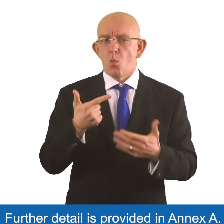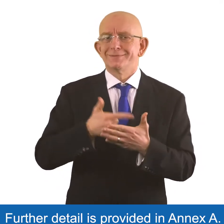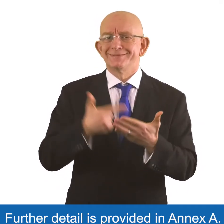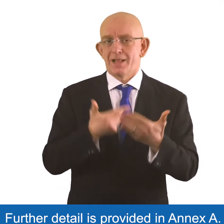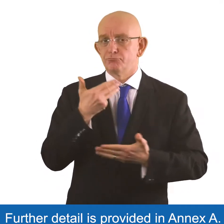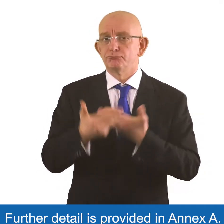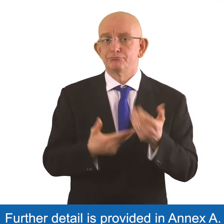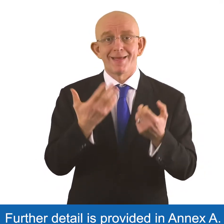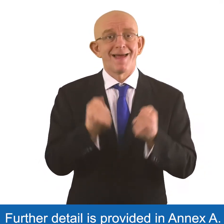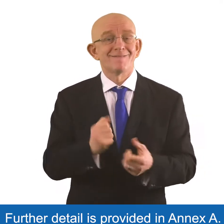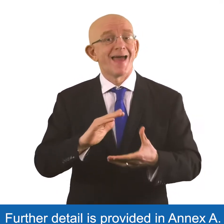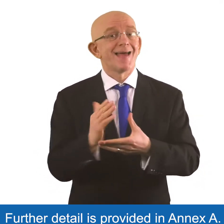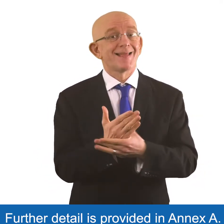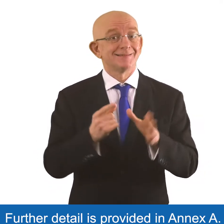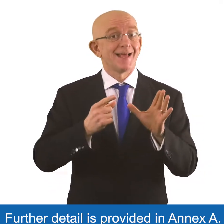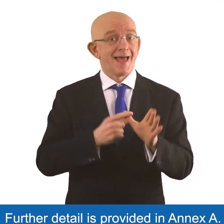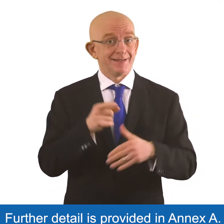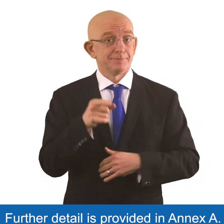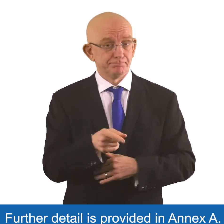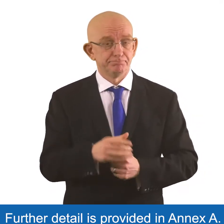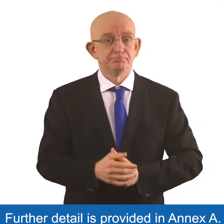Further detail is provided in Annex A.